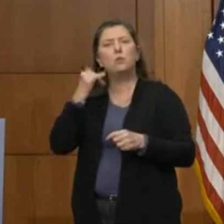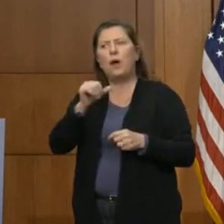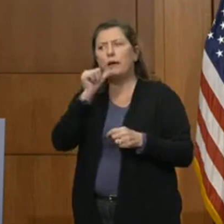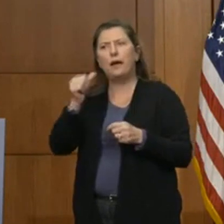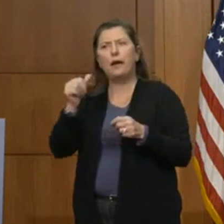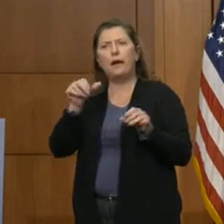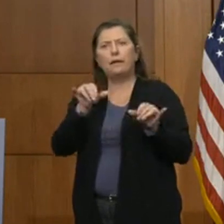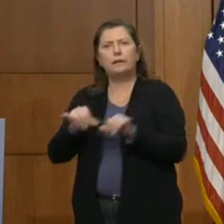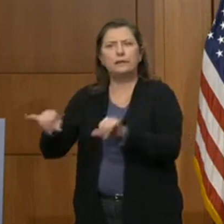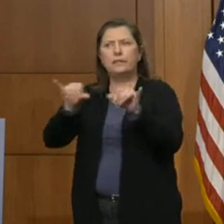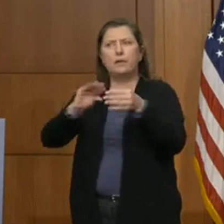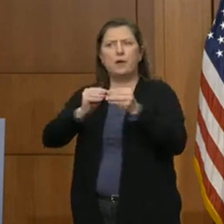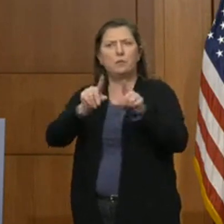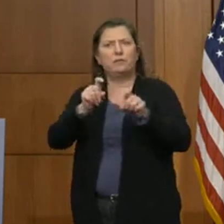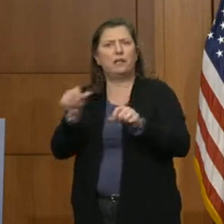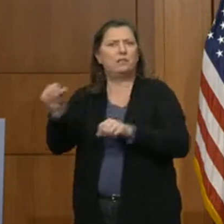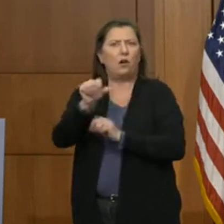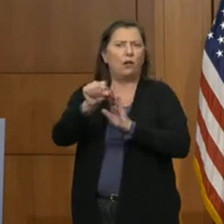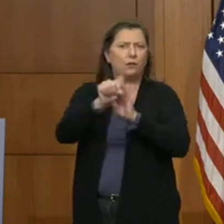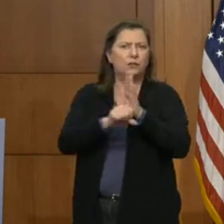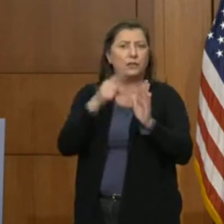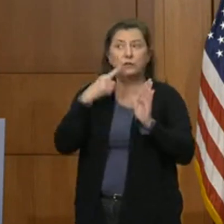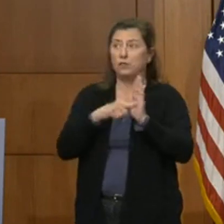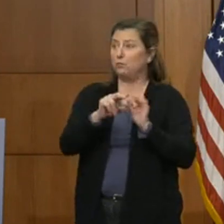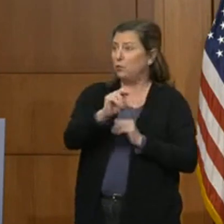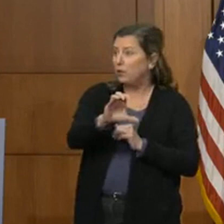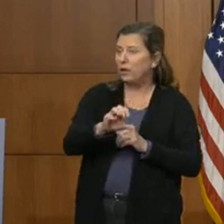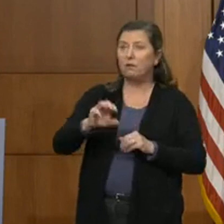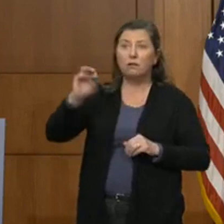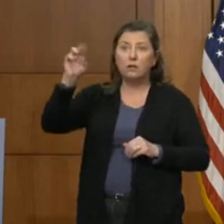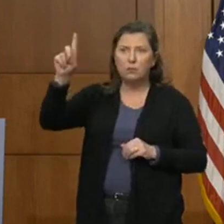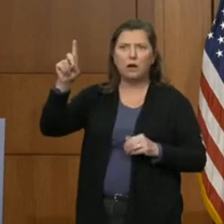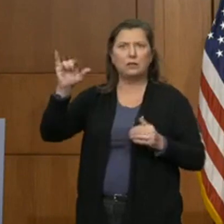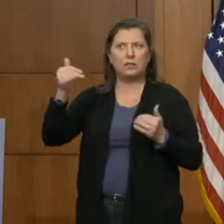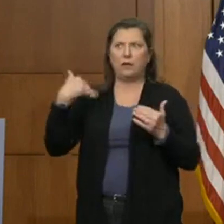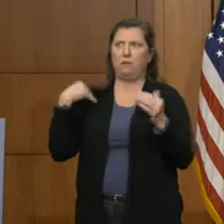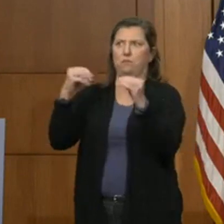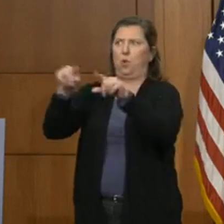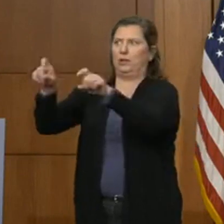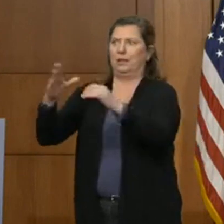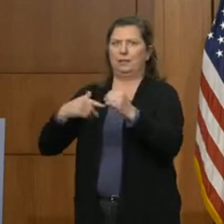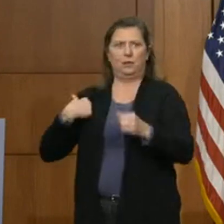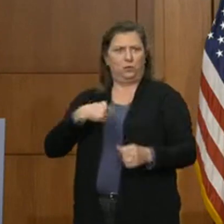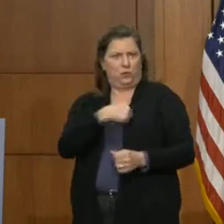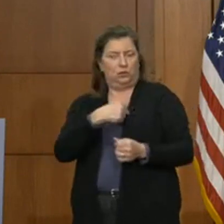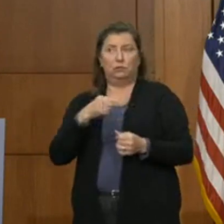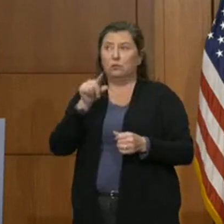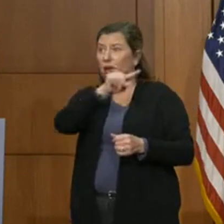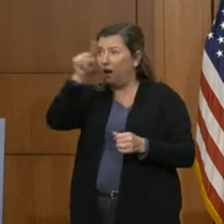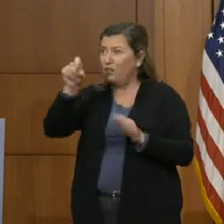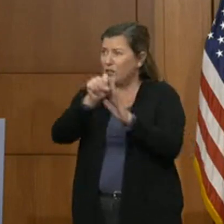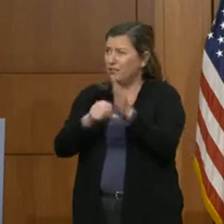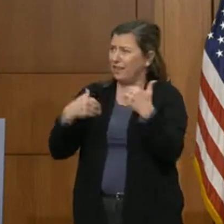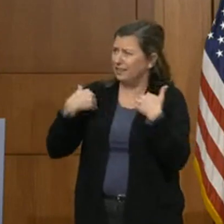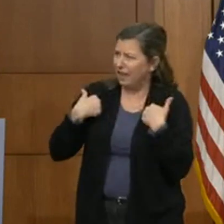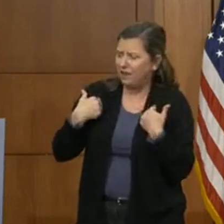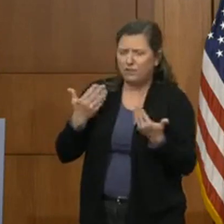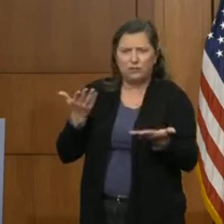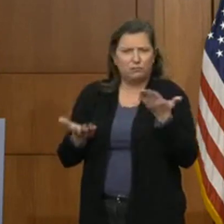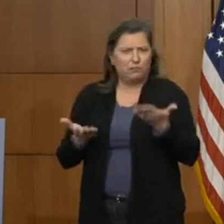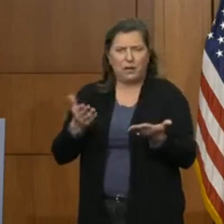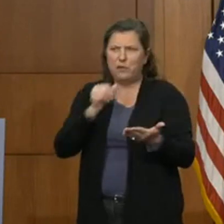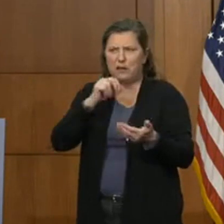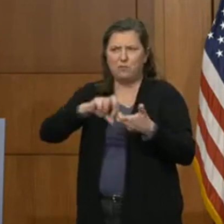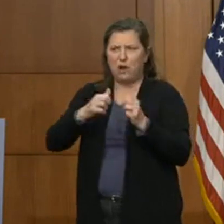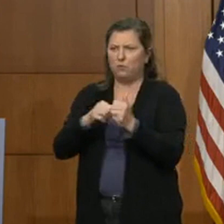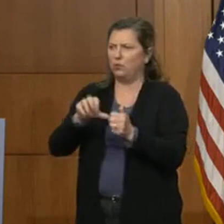number of tests that states like North Carolina or Maryland access? If other states got them, it can't just be a supply chain issue. So what's